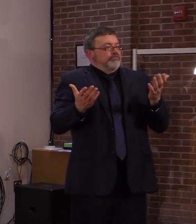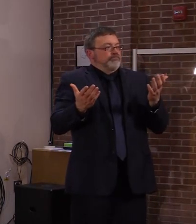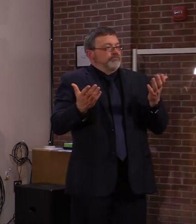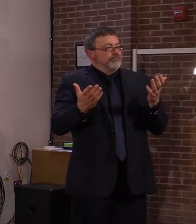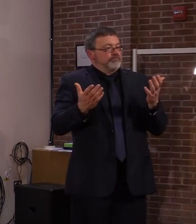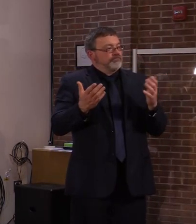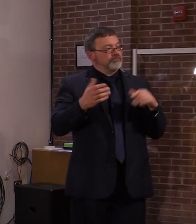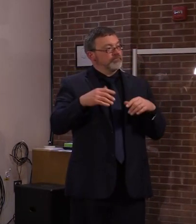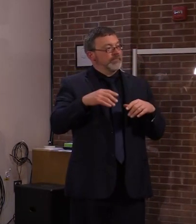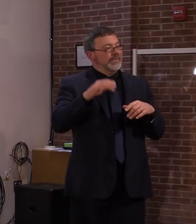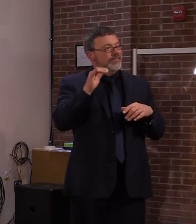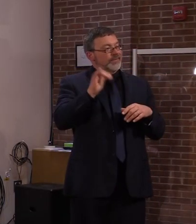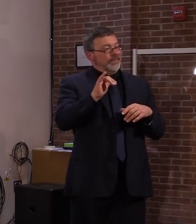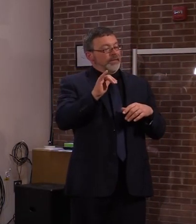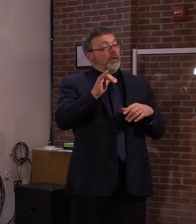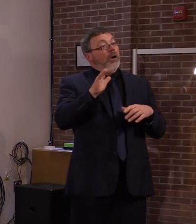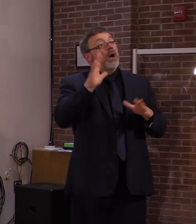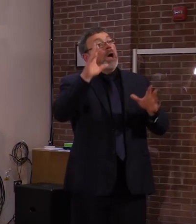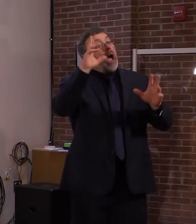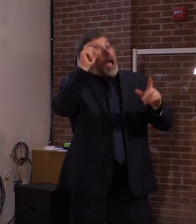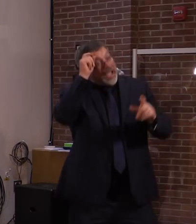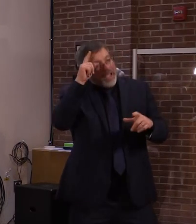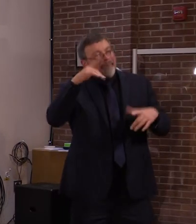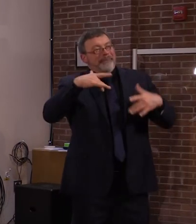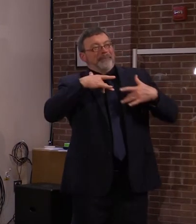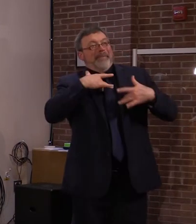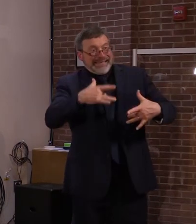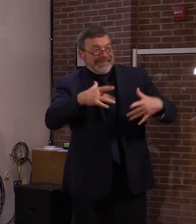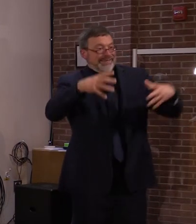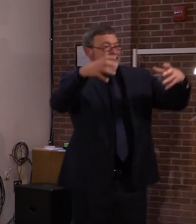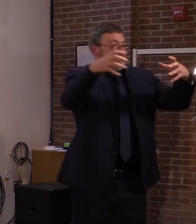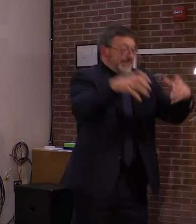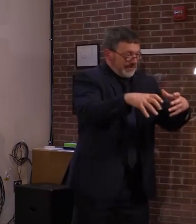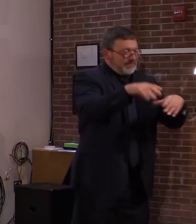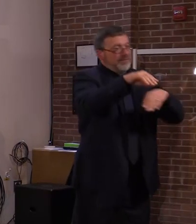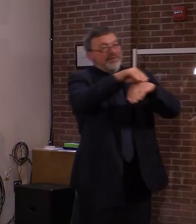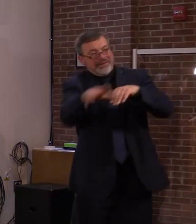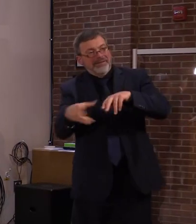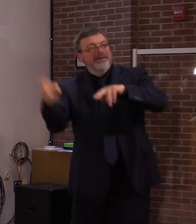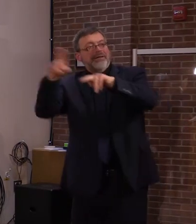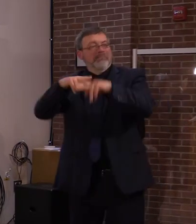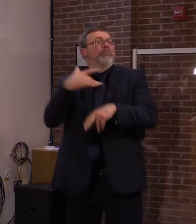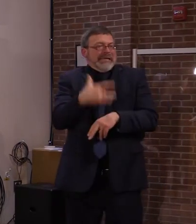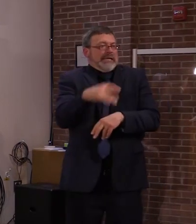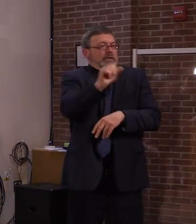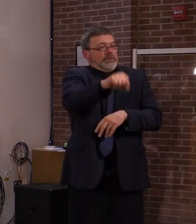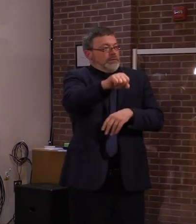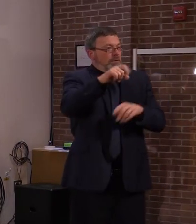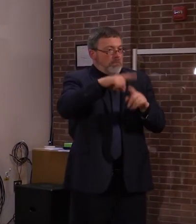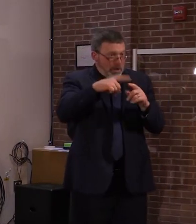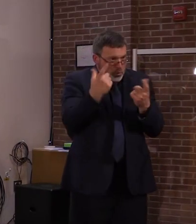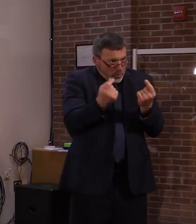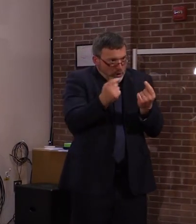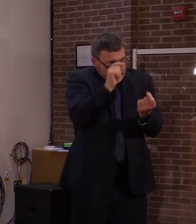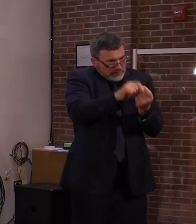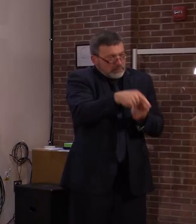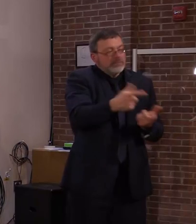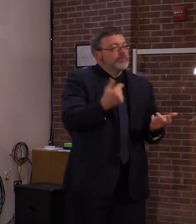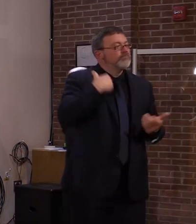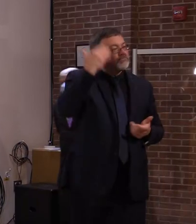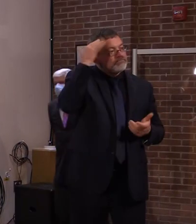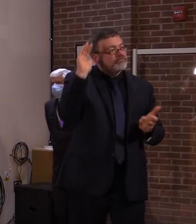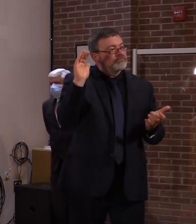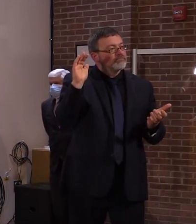that's what's happened. It's one event, like Chittenden County today, I'd say, is due to St. Michael's